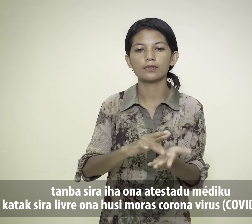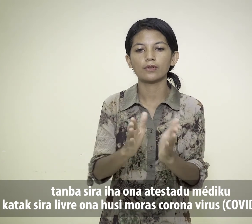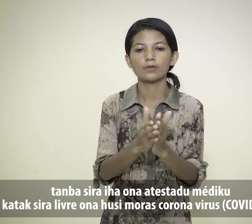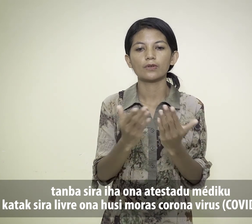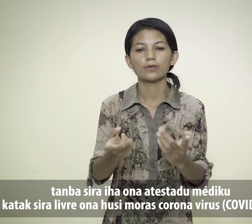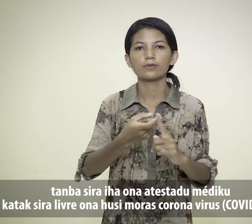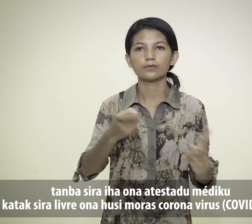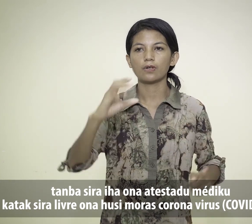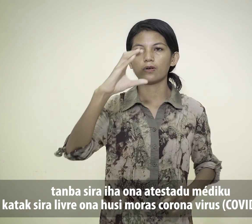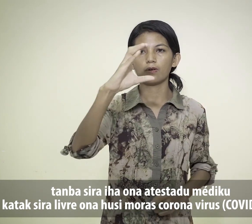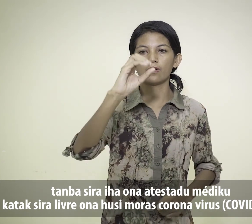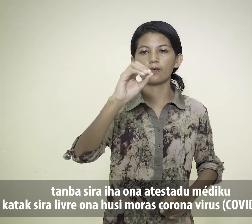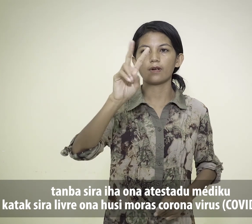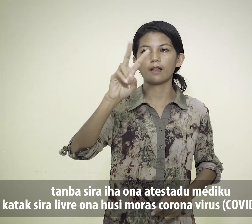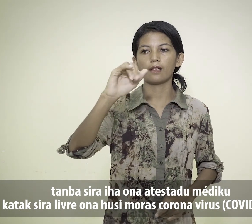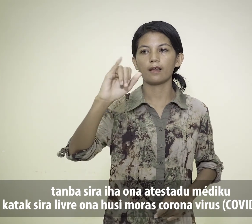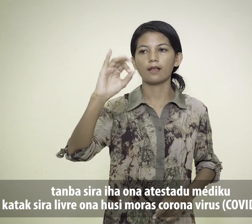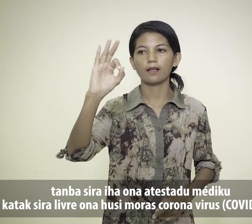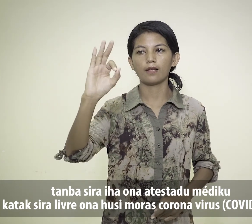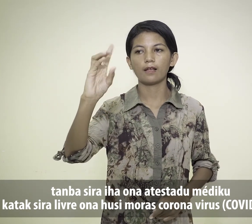sira livre ona husi moras virus corona,